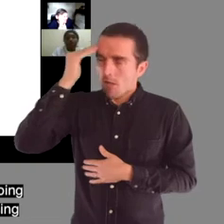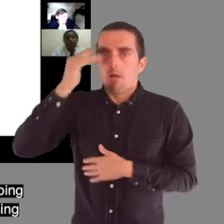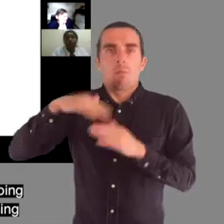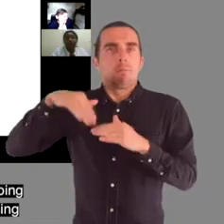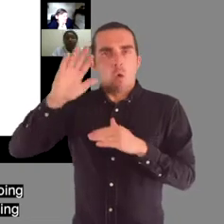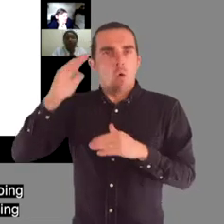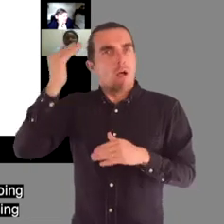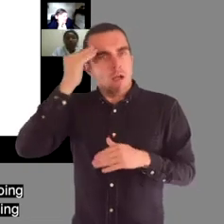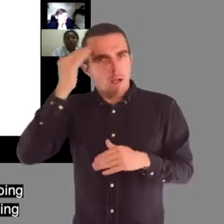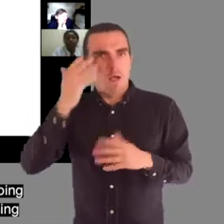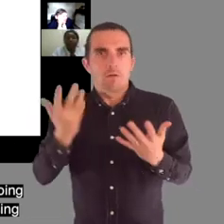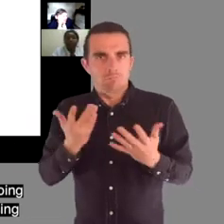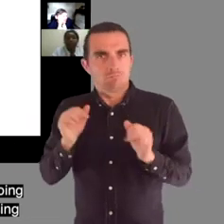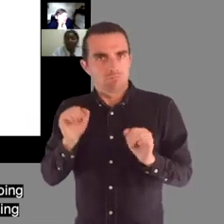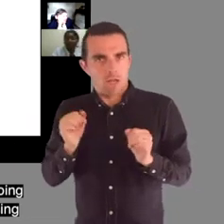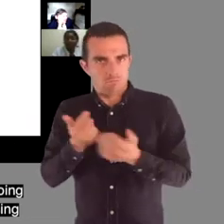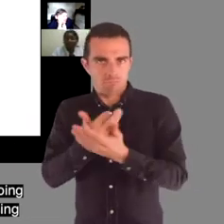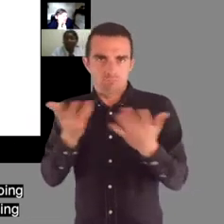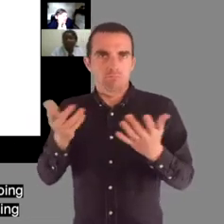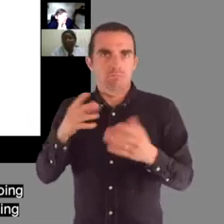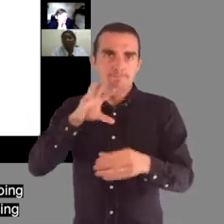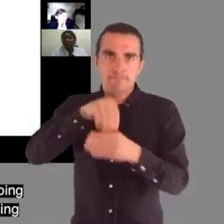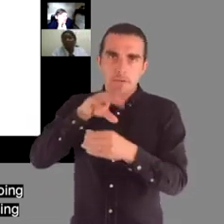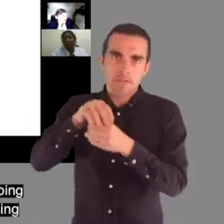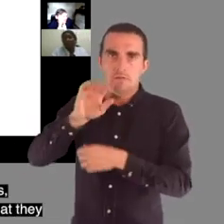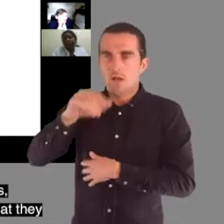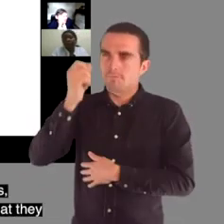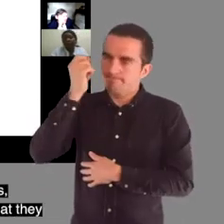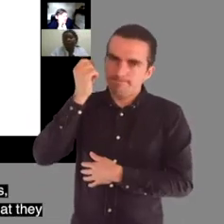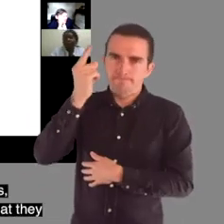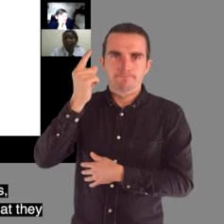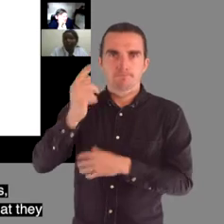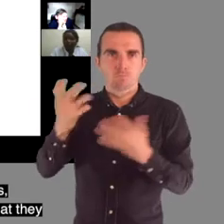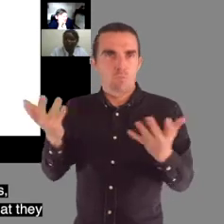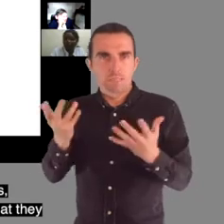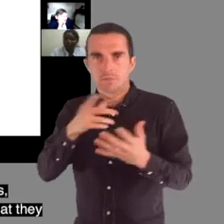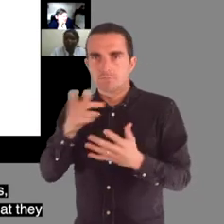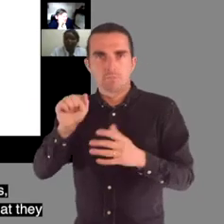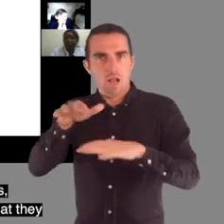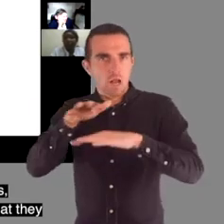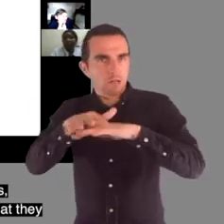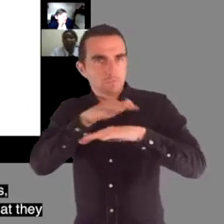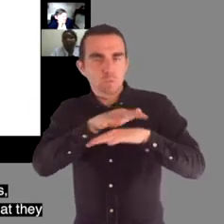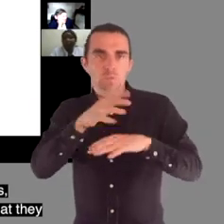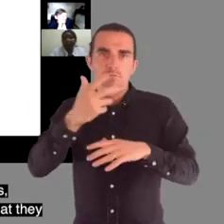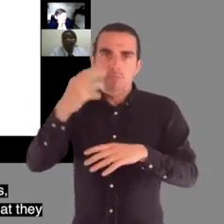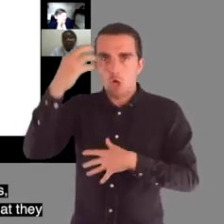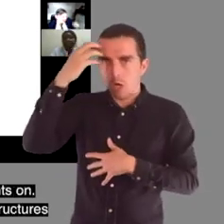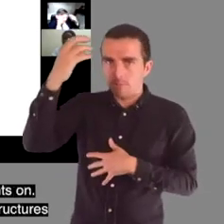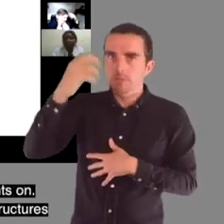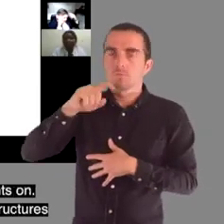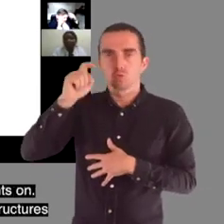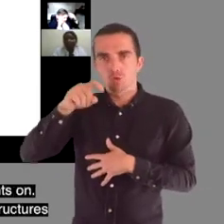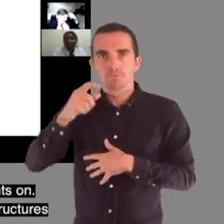They also have to have ongoing trainings and awareness raising available to their members so that they can understand what